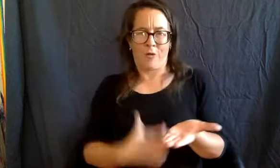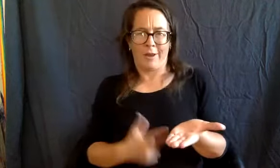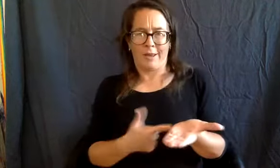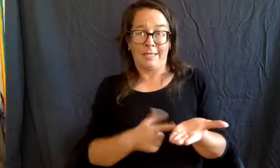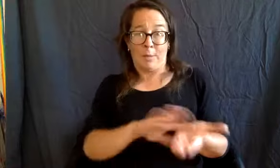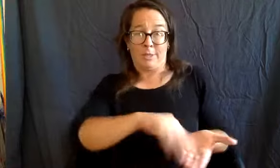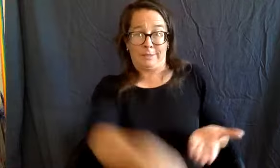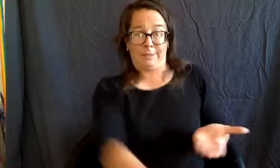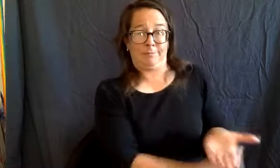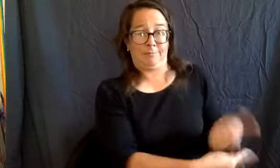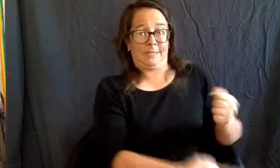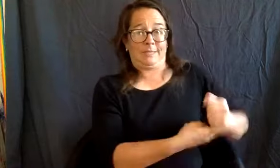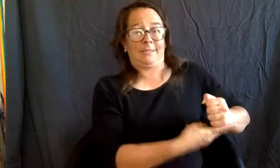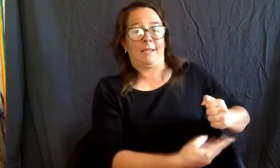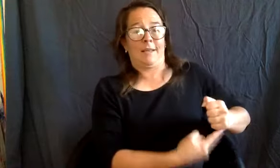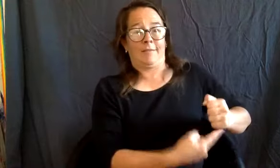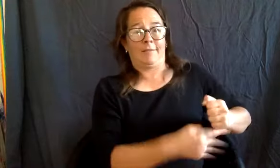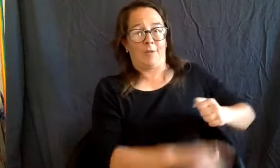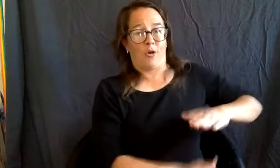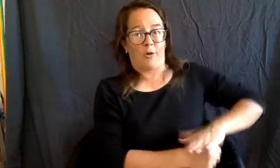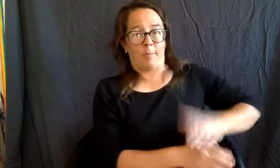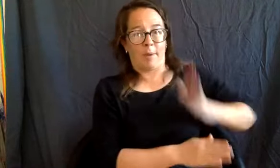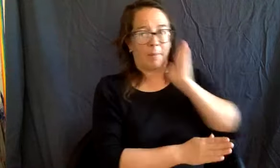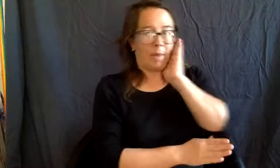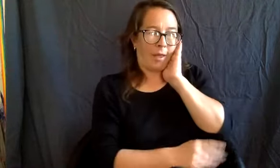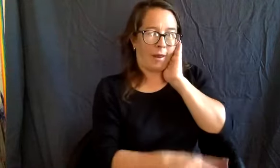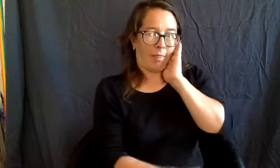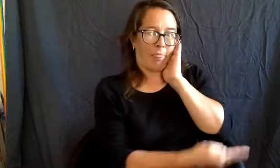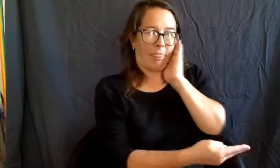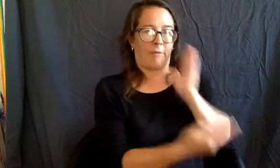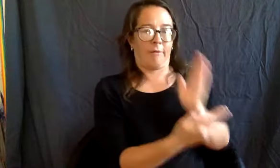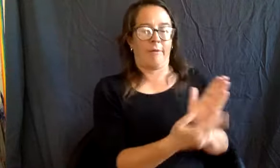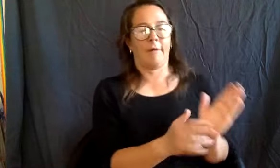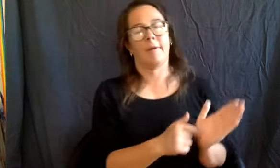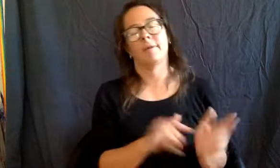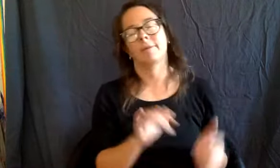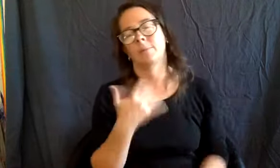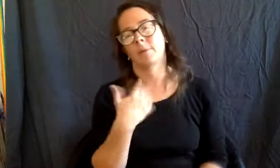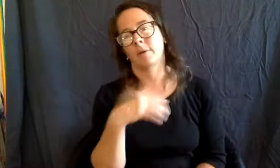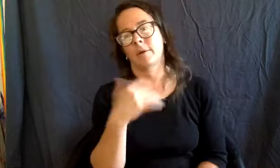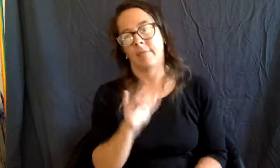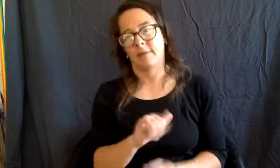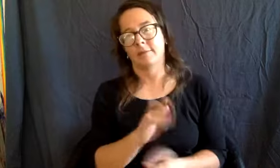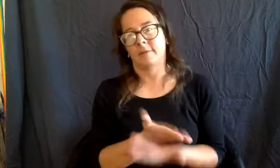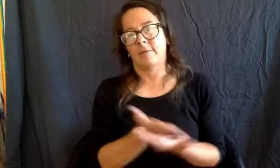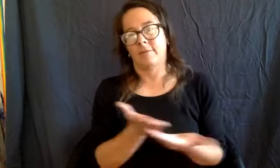out at that time, I think. I had a couple rotten ones. Dreadlocks in my hair because I never washed or cleaned or anything like that. I remember